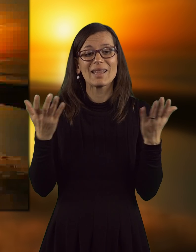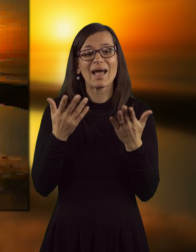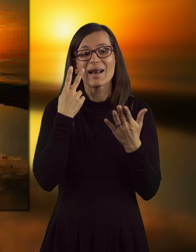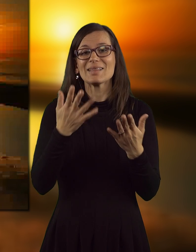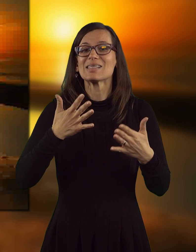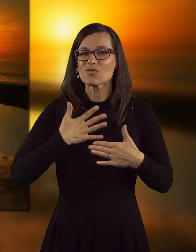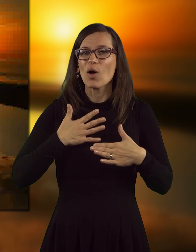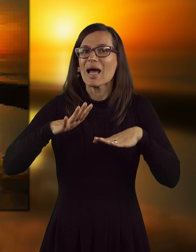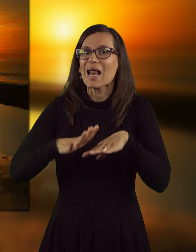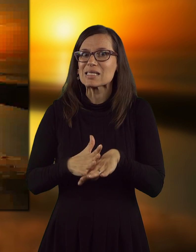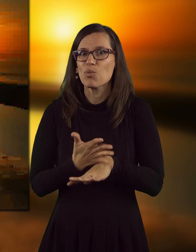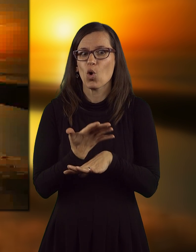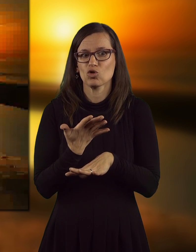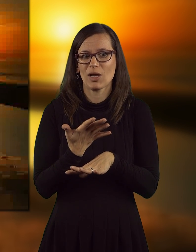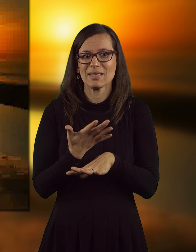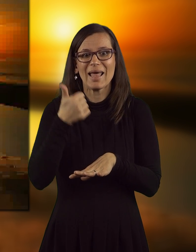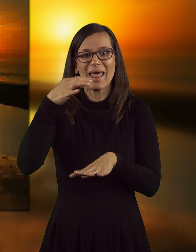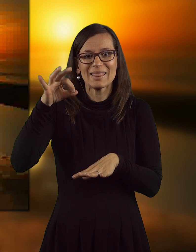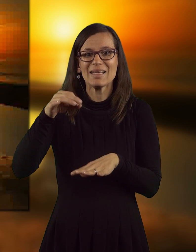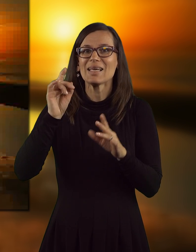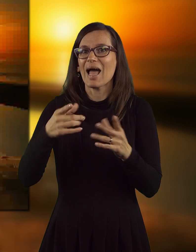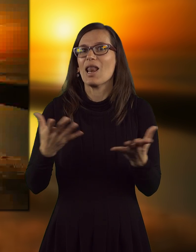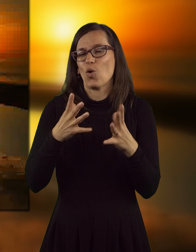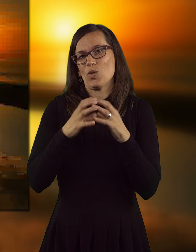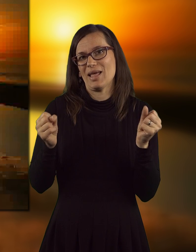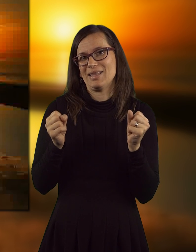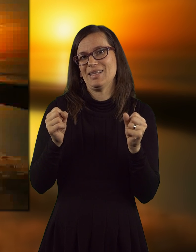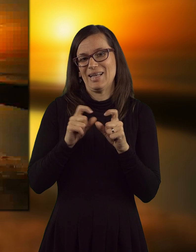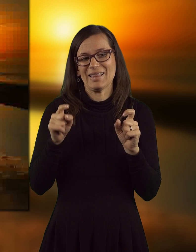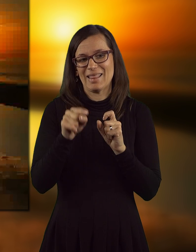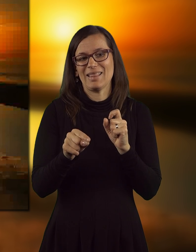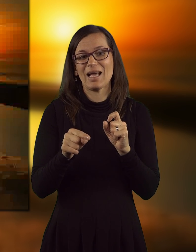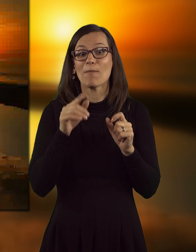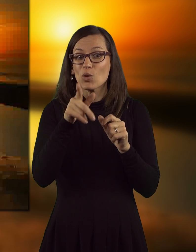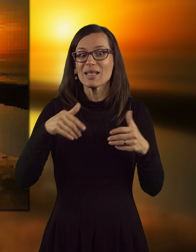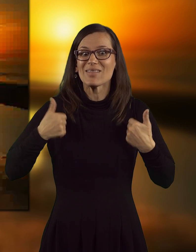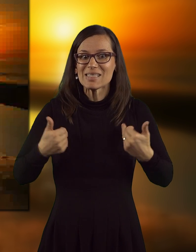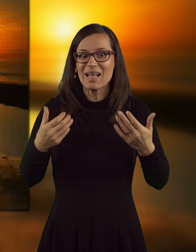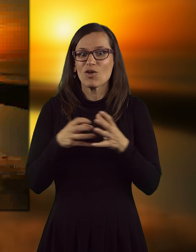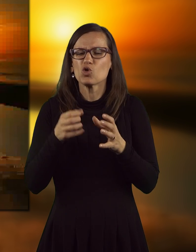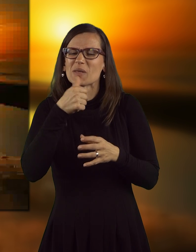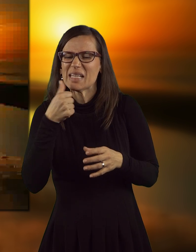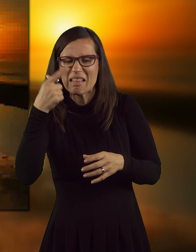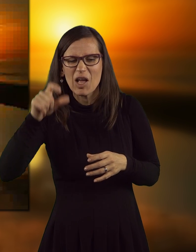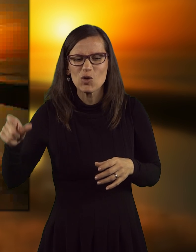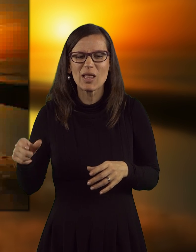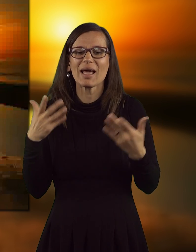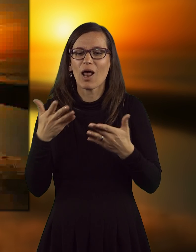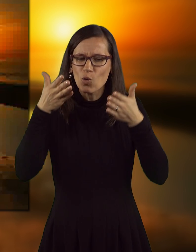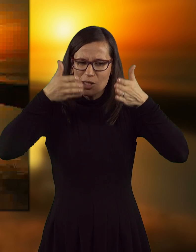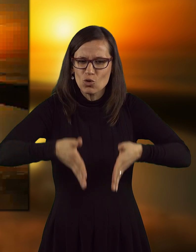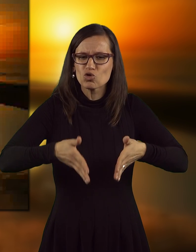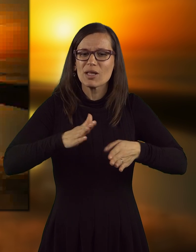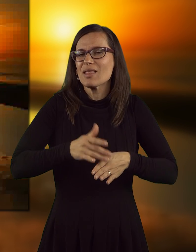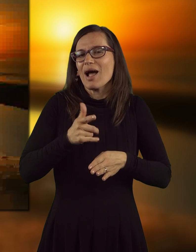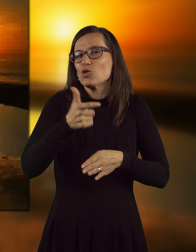something about your mood. And you are the only one that can do anything about your mood. You want to be joyful when there are ornery people around because you can